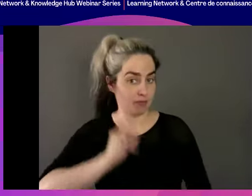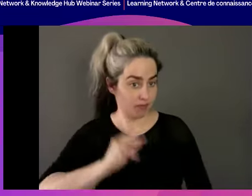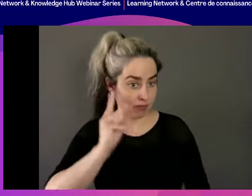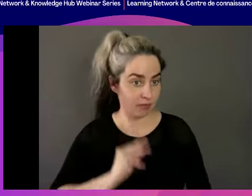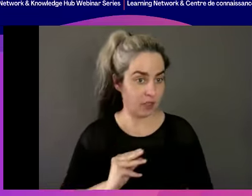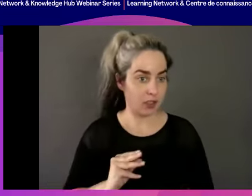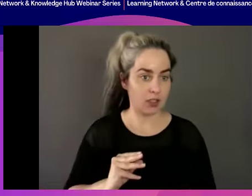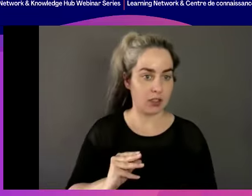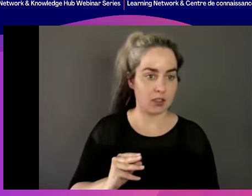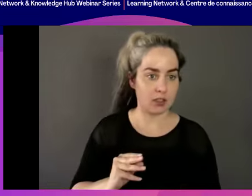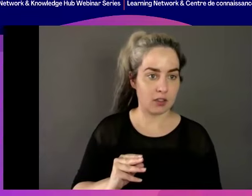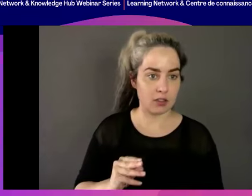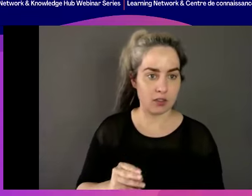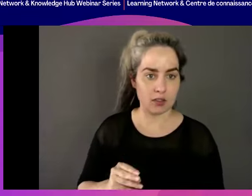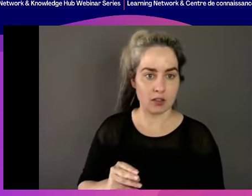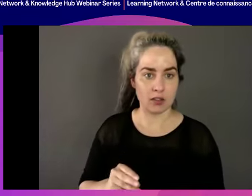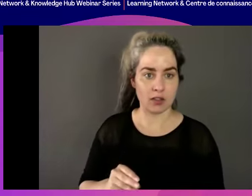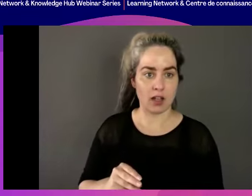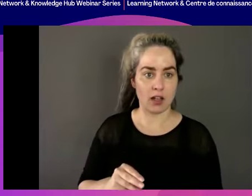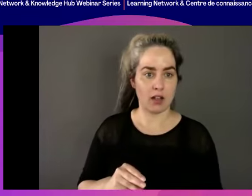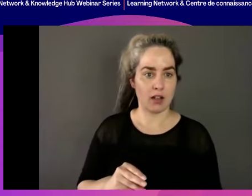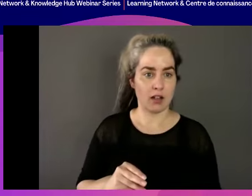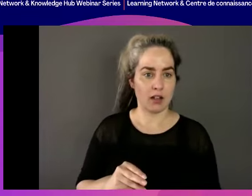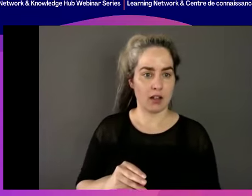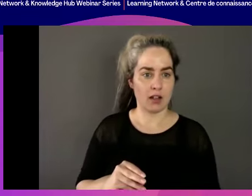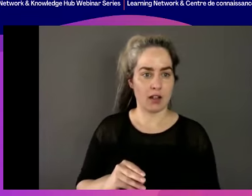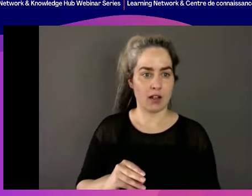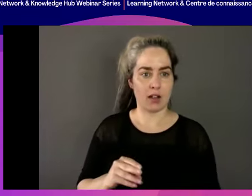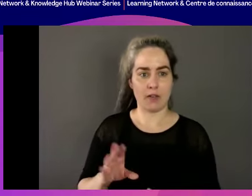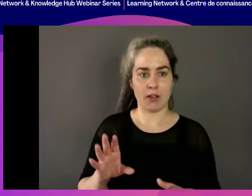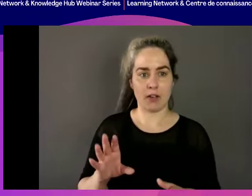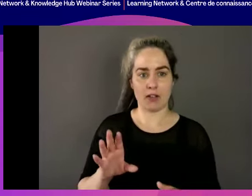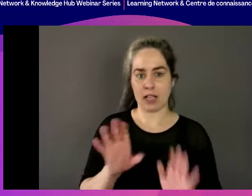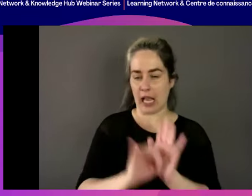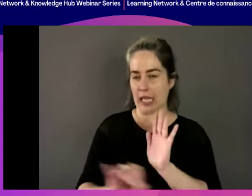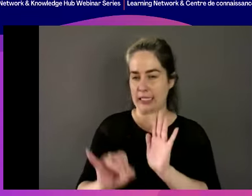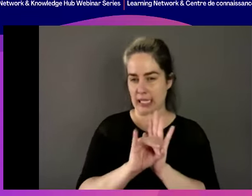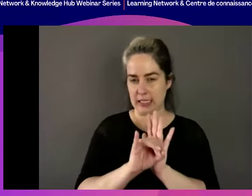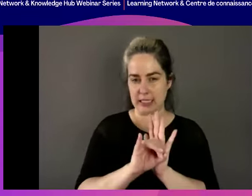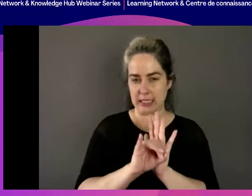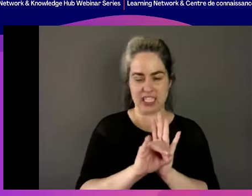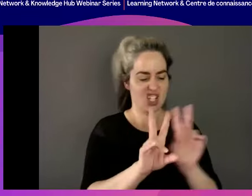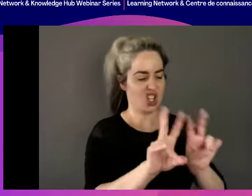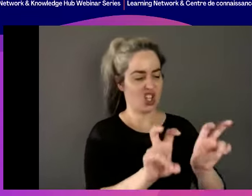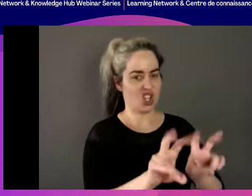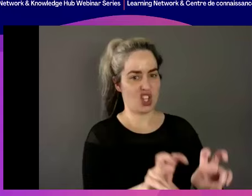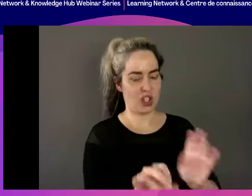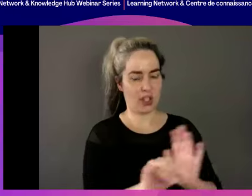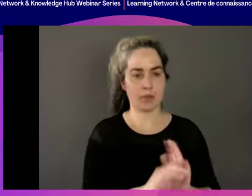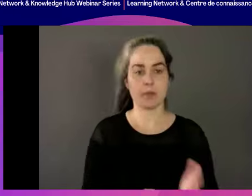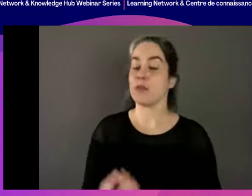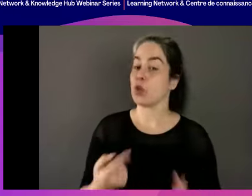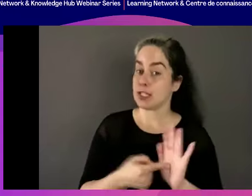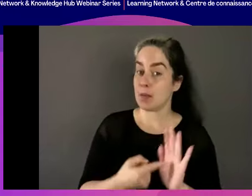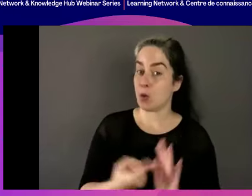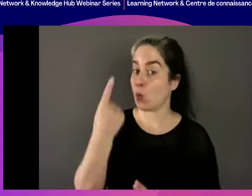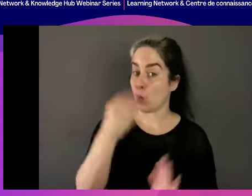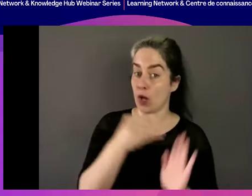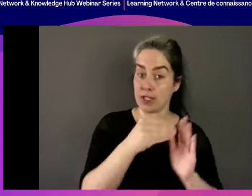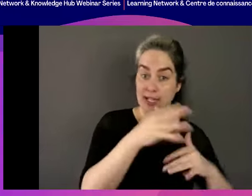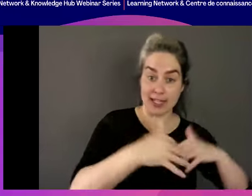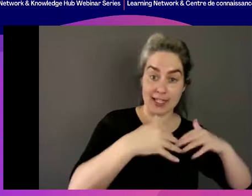Indigenous people being very critical of other Indigenous people's identities? For example, one Indigenous person criticizing another,